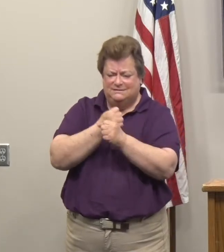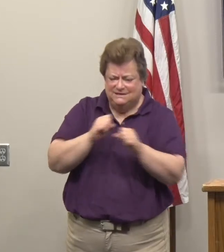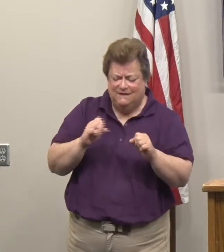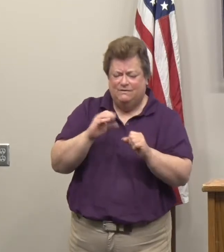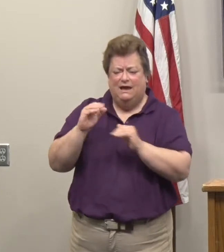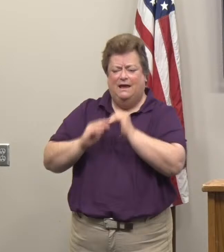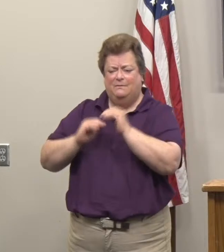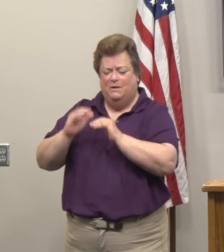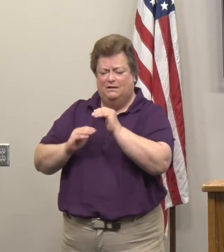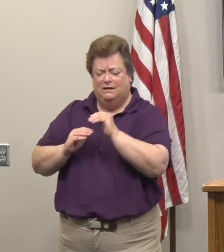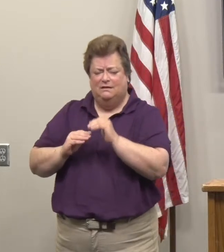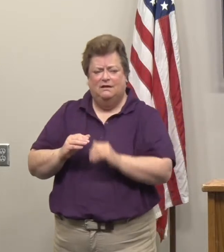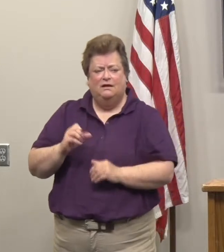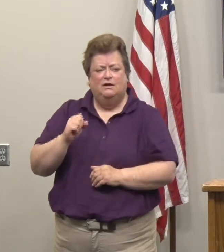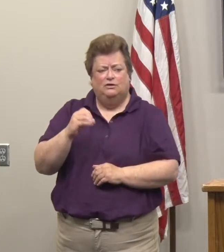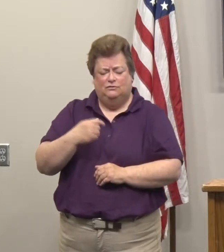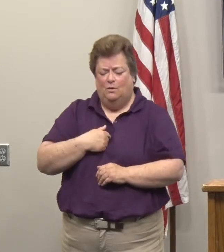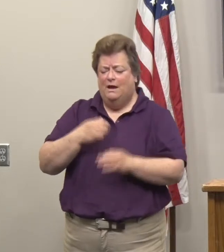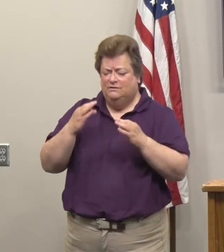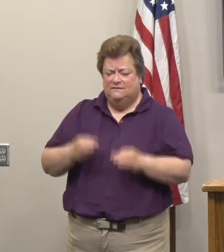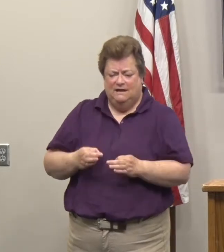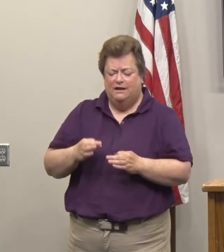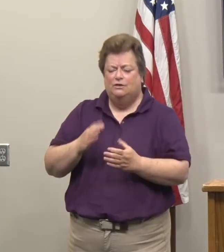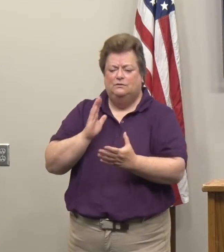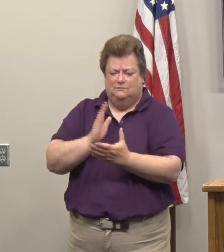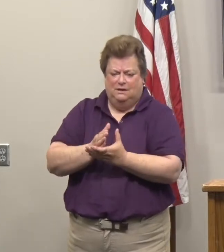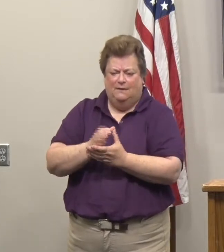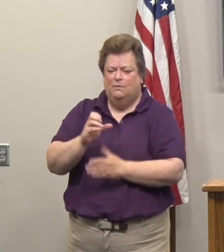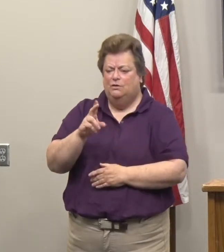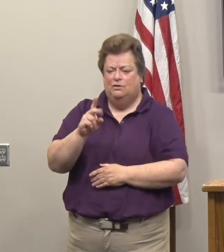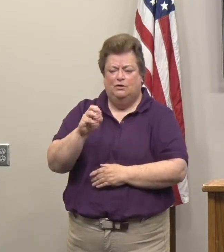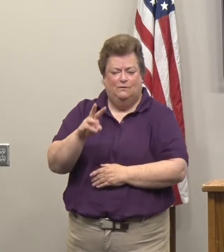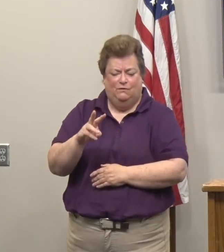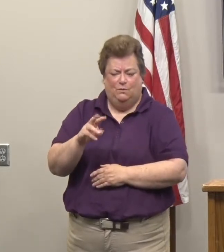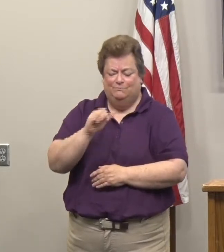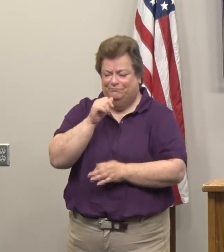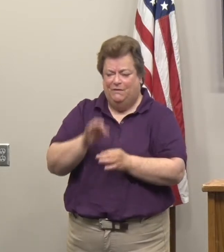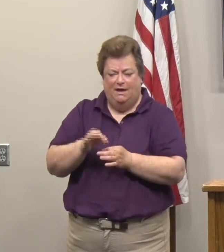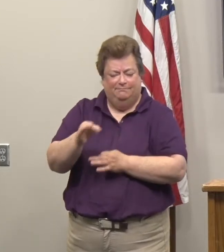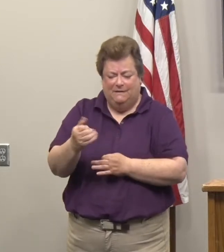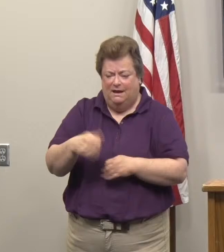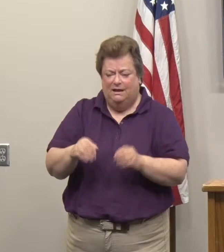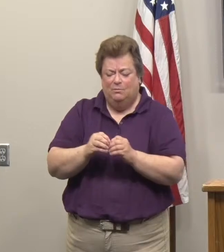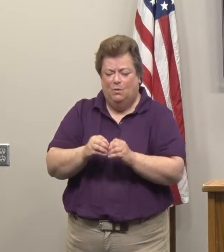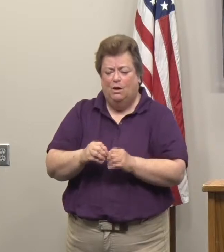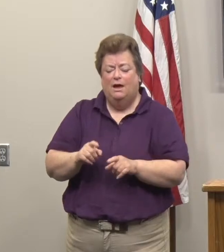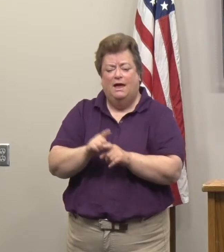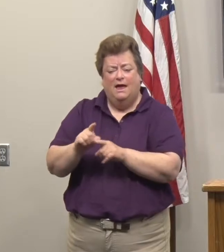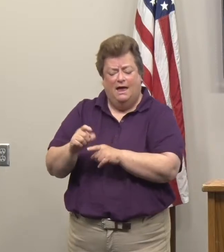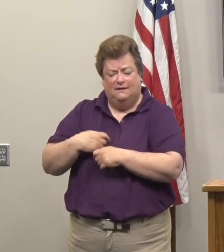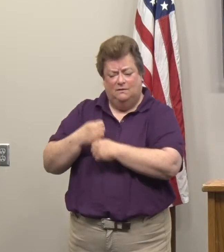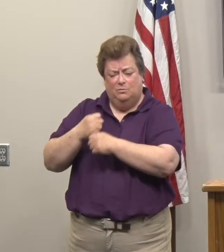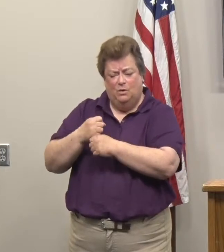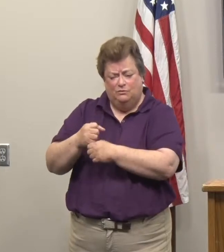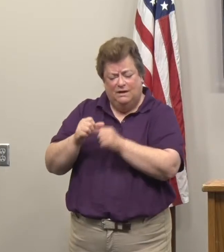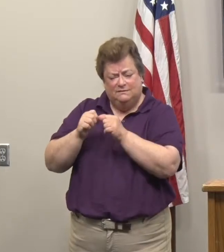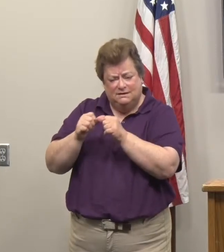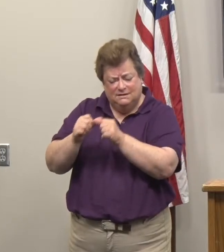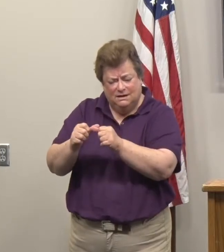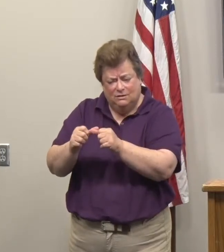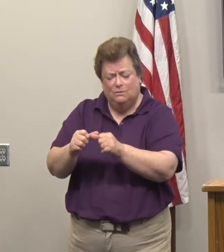For these reasons, I have decided not to extend the curfew tonight. As rallies continue, we look forward to further